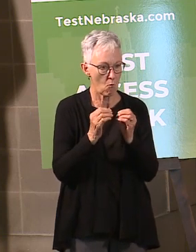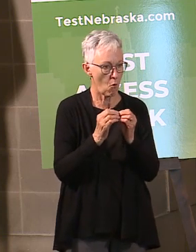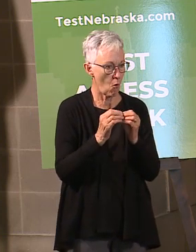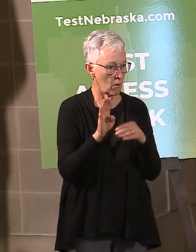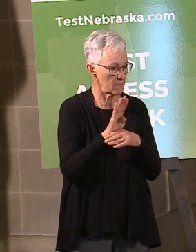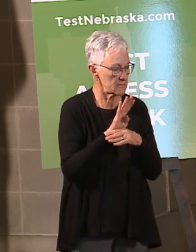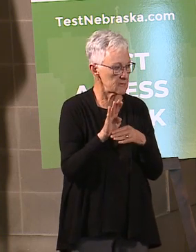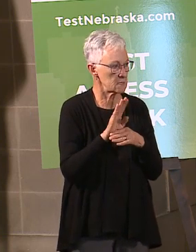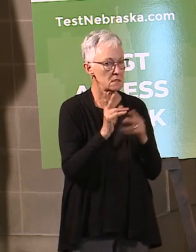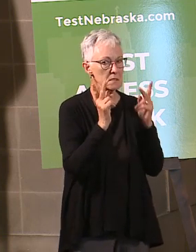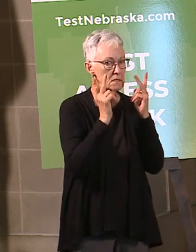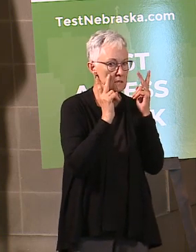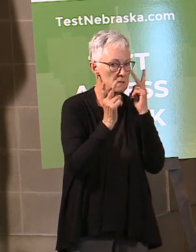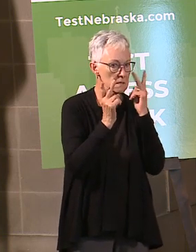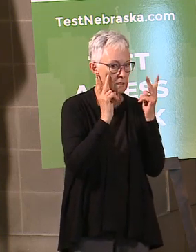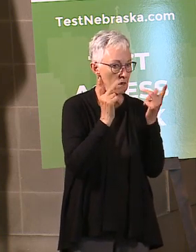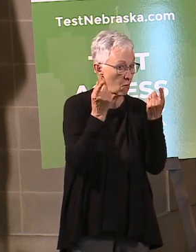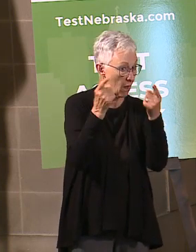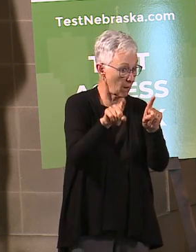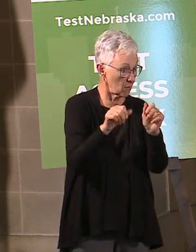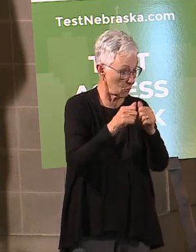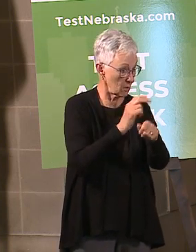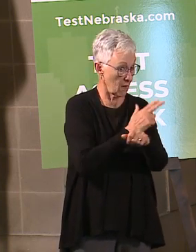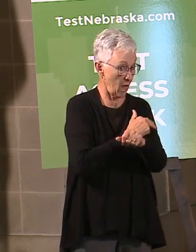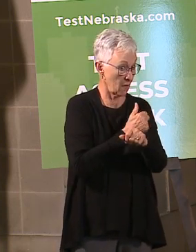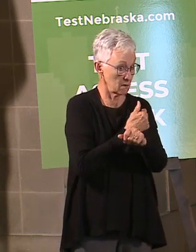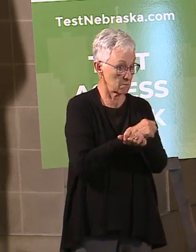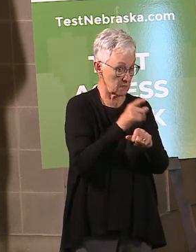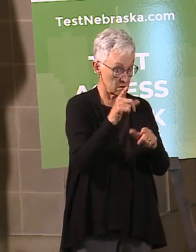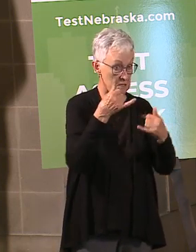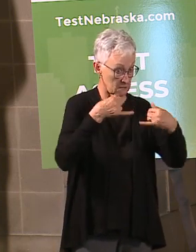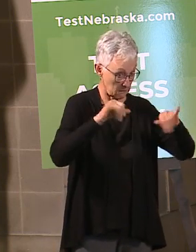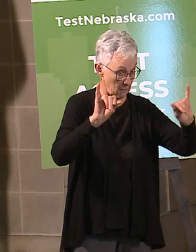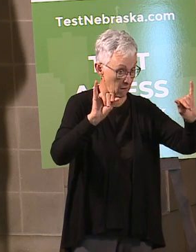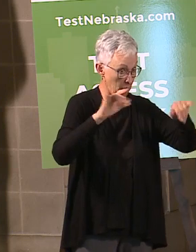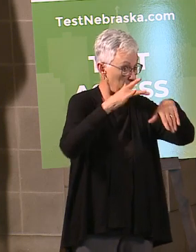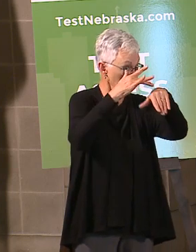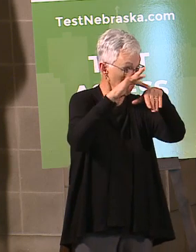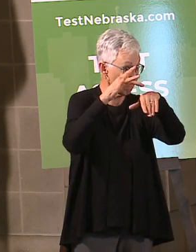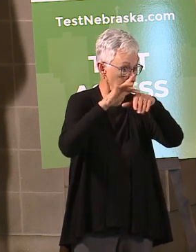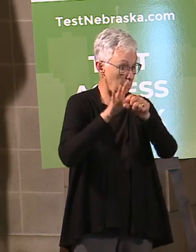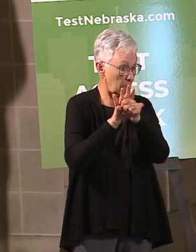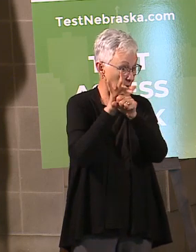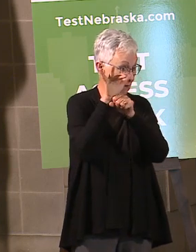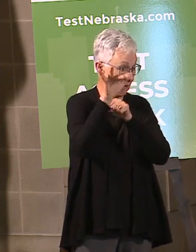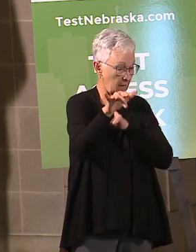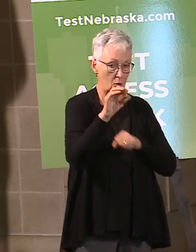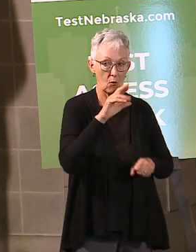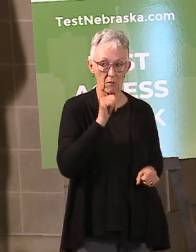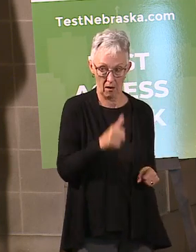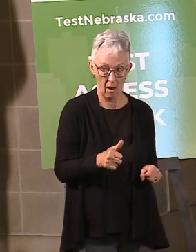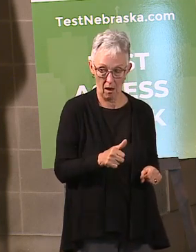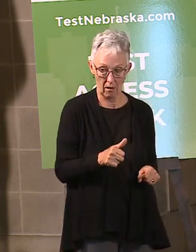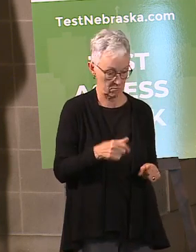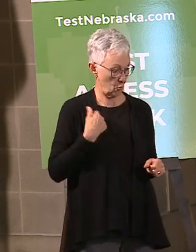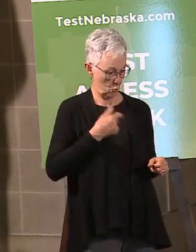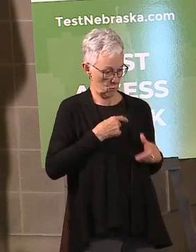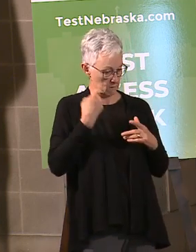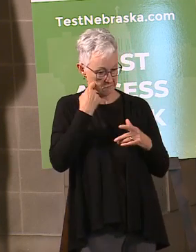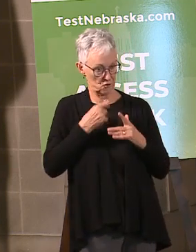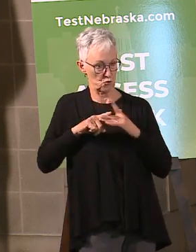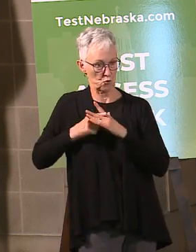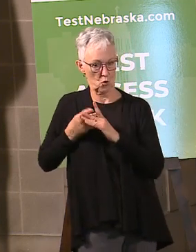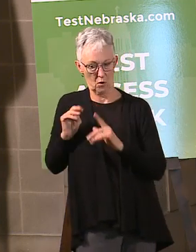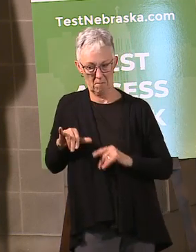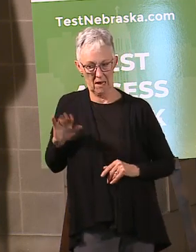to that hospital system and so forth, to be able to see if we can take the next step. So that's what we did May 4th. We loosened the restrictions. We actually